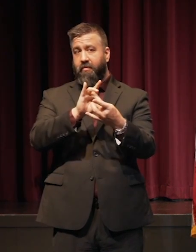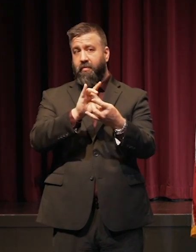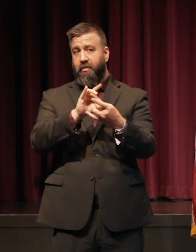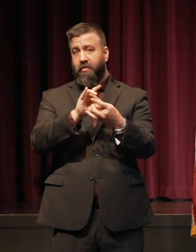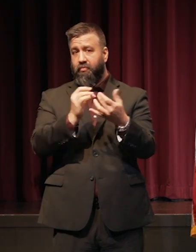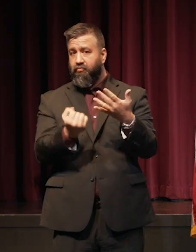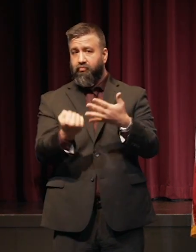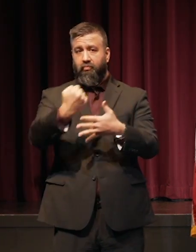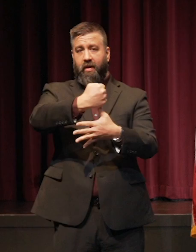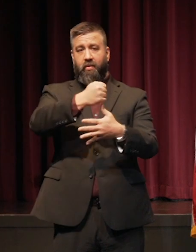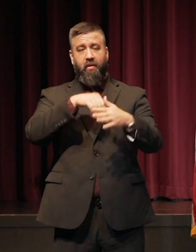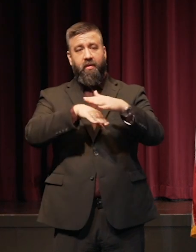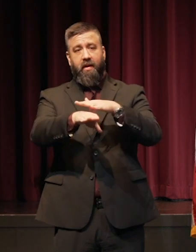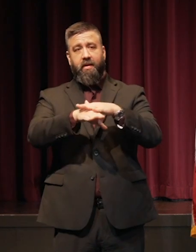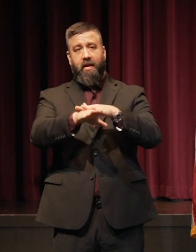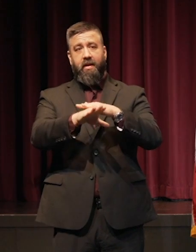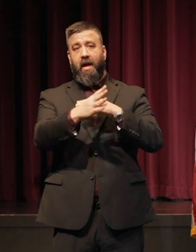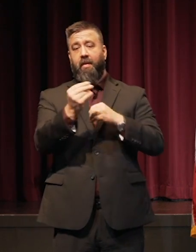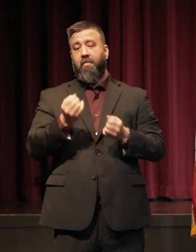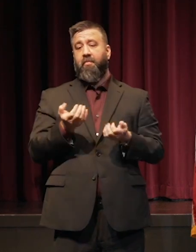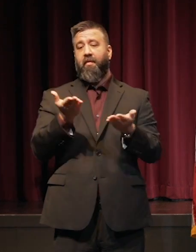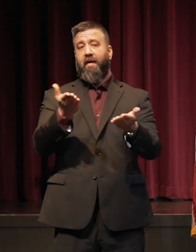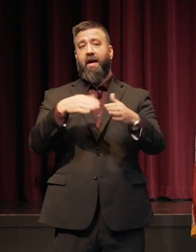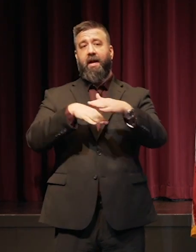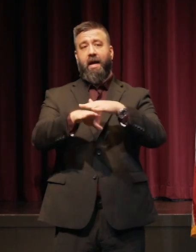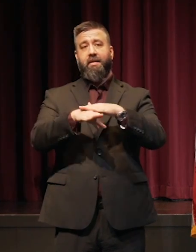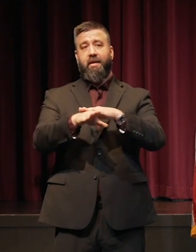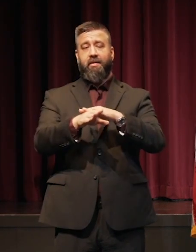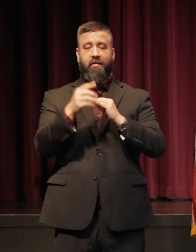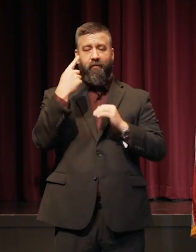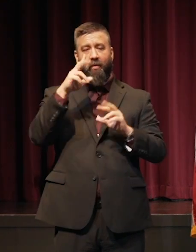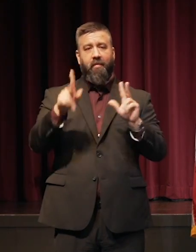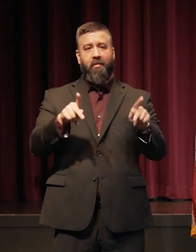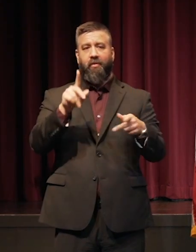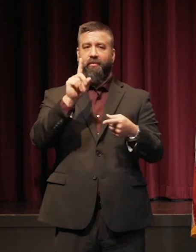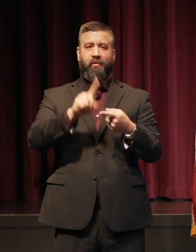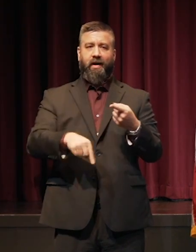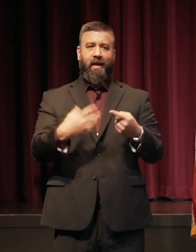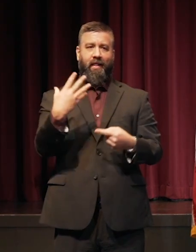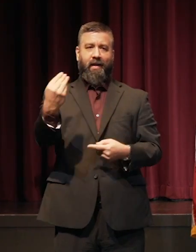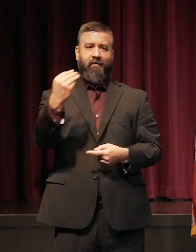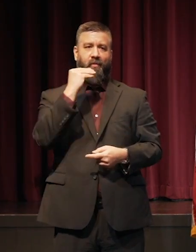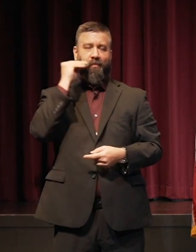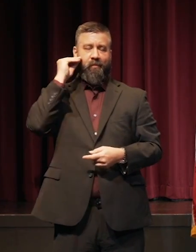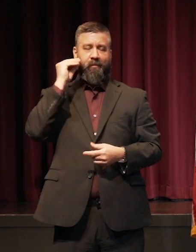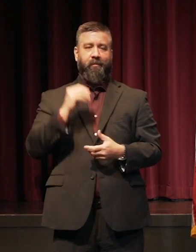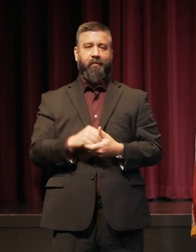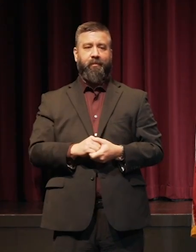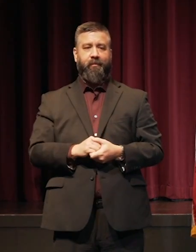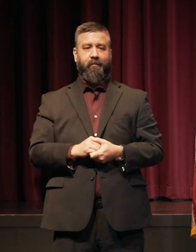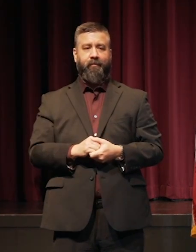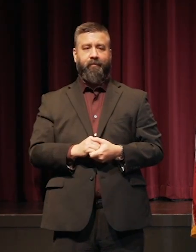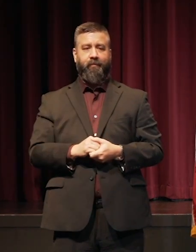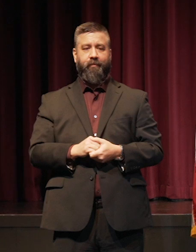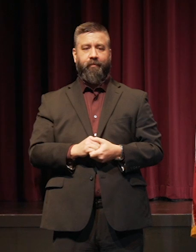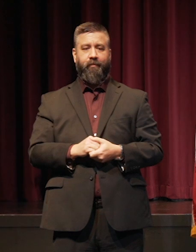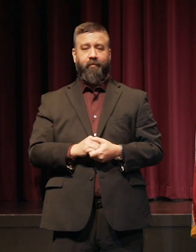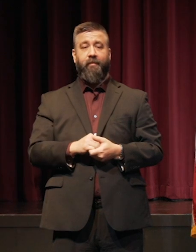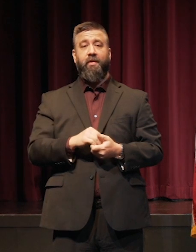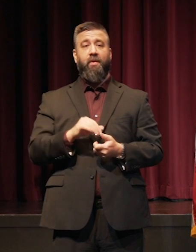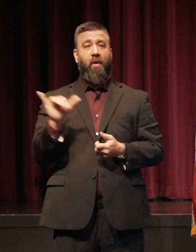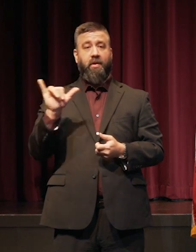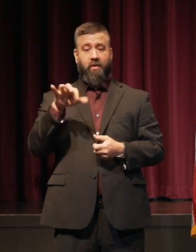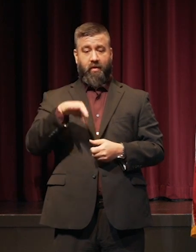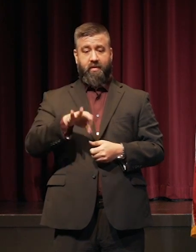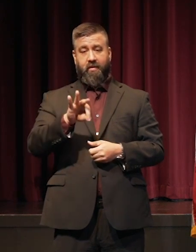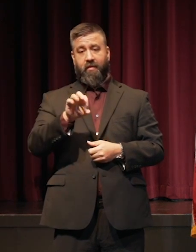prioritize access and provide access to our residents who are unable to leave their homes. So in addition to this Ferguson